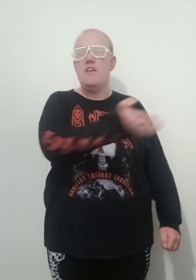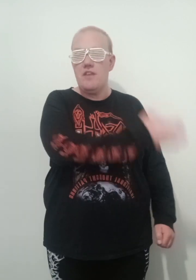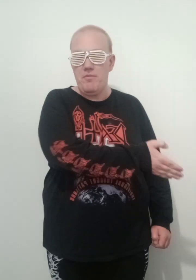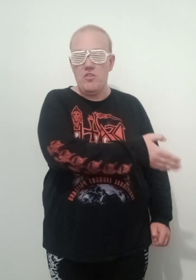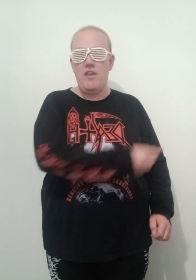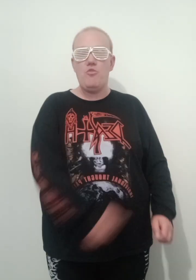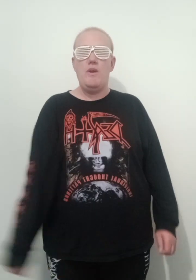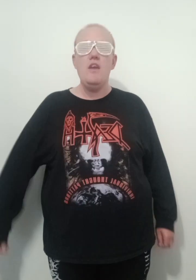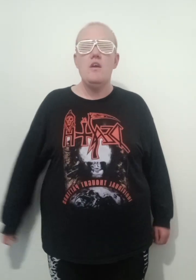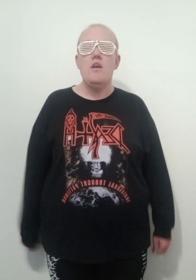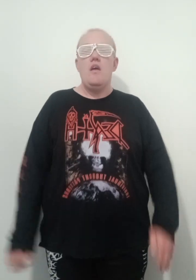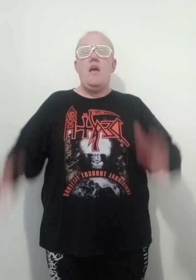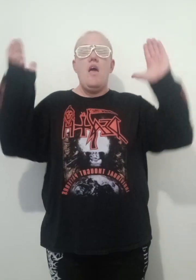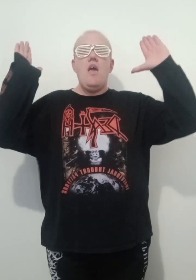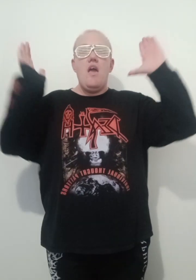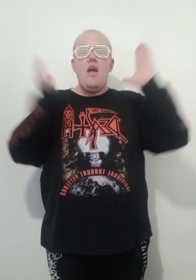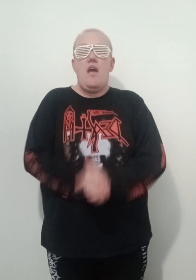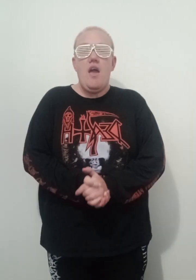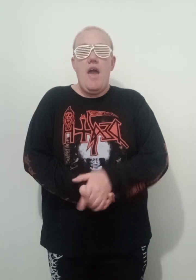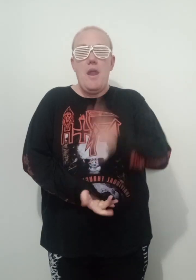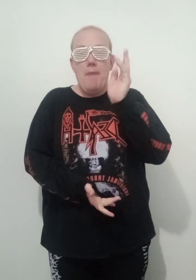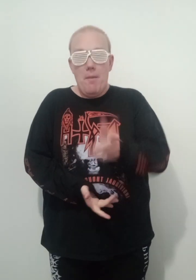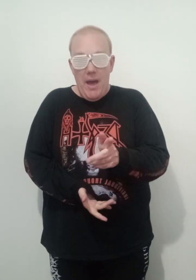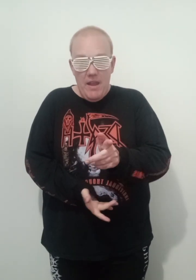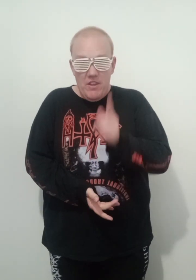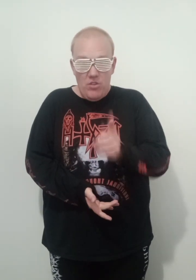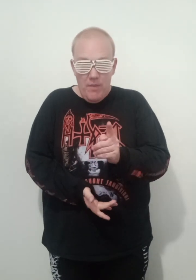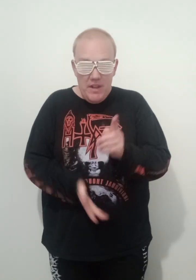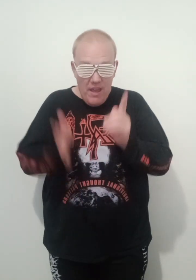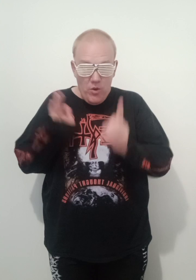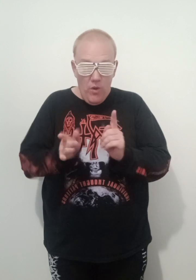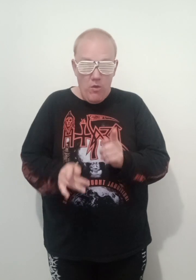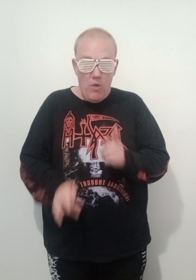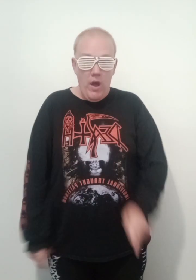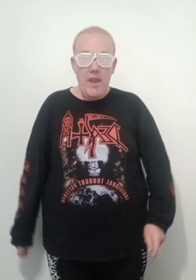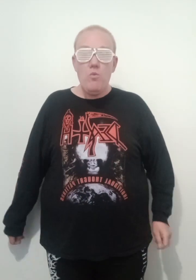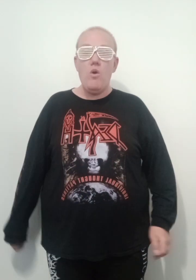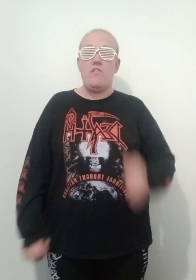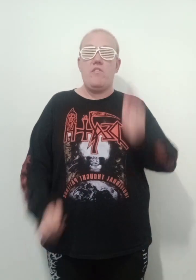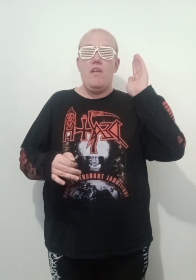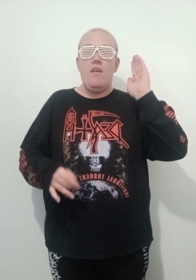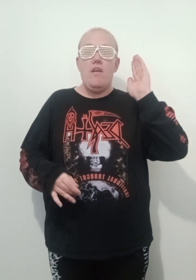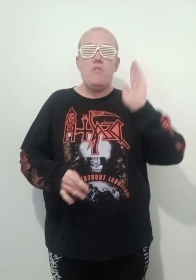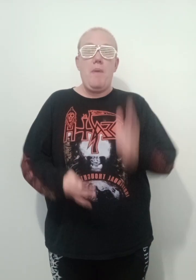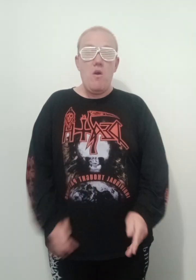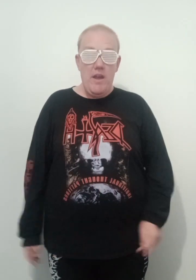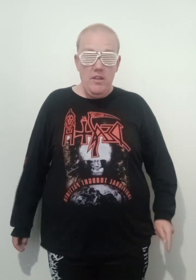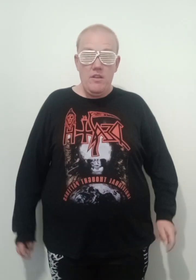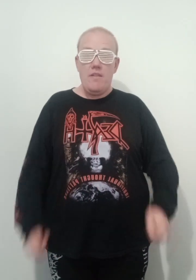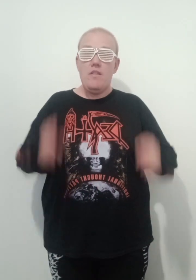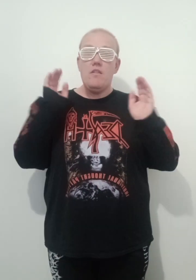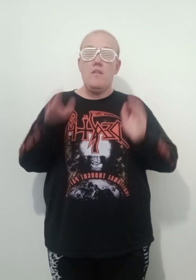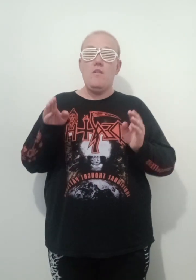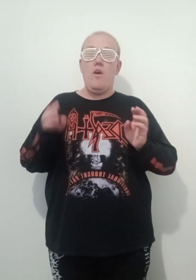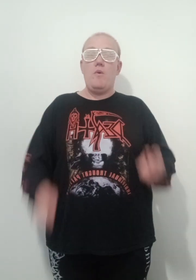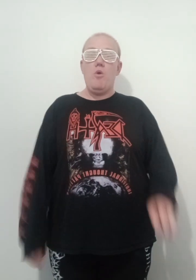up to 1920. And Balmain, this time, didn't have it all their own way, weren't superior like they were in